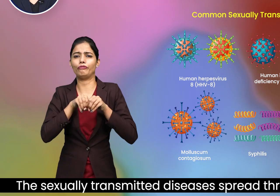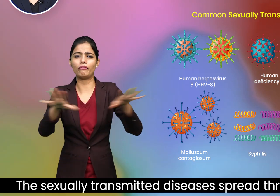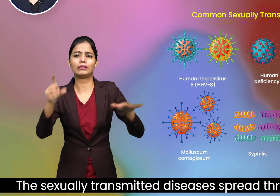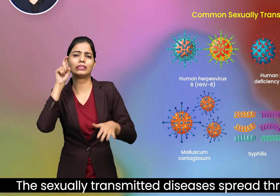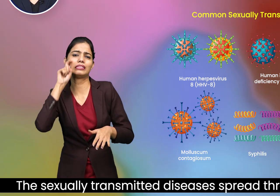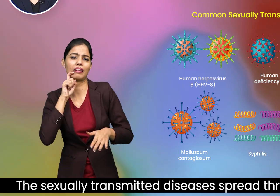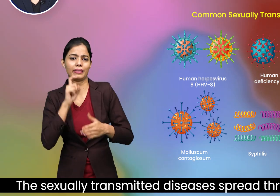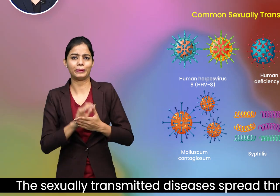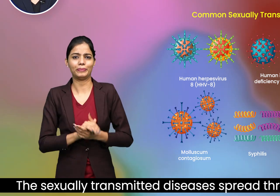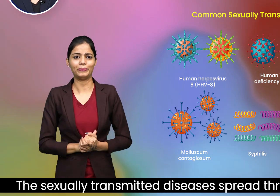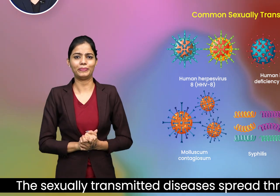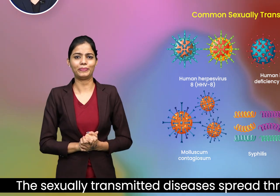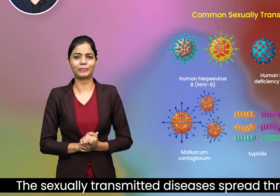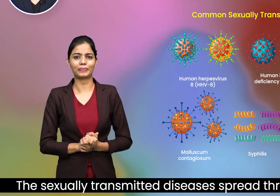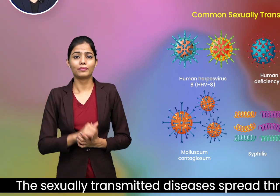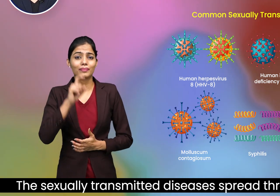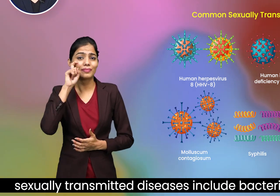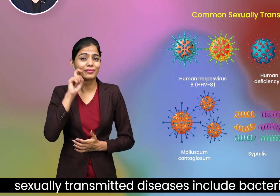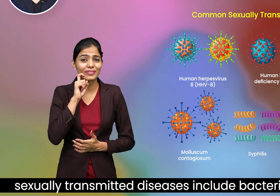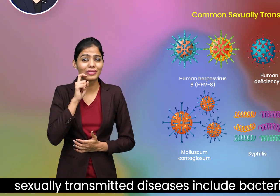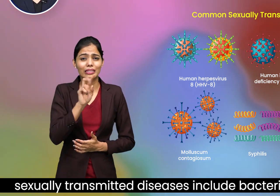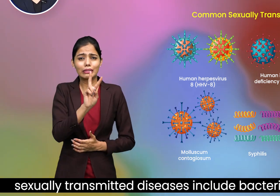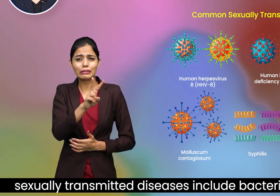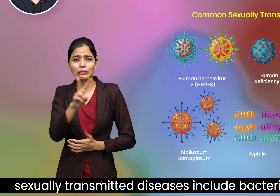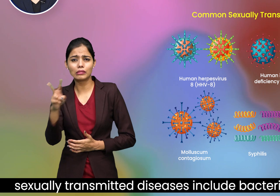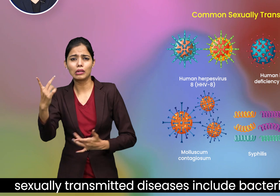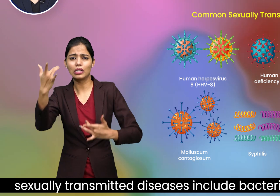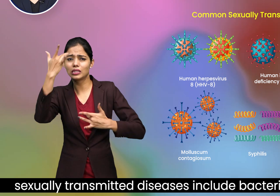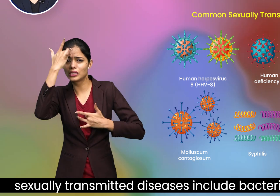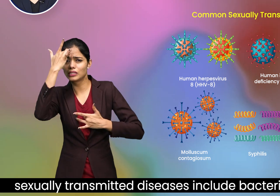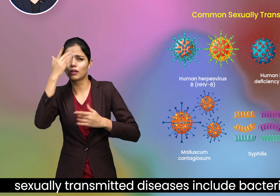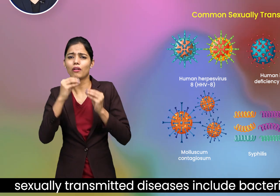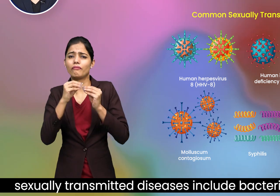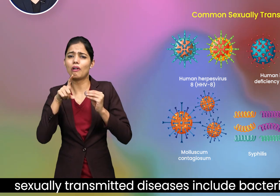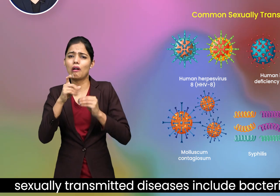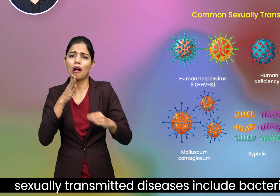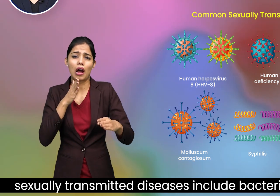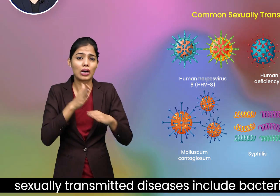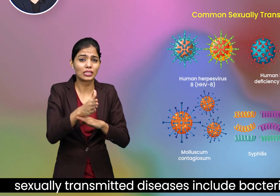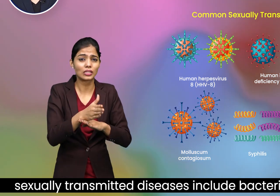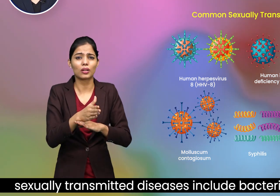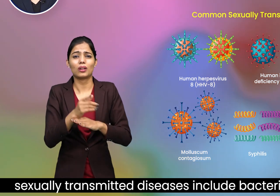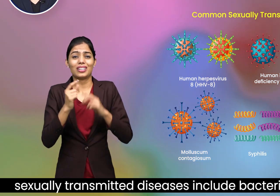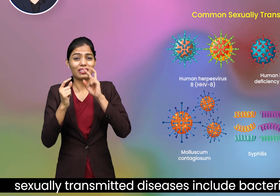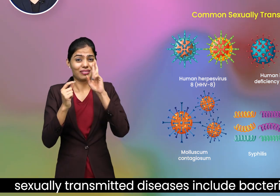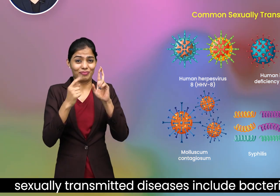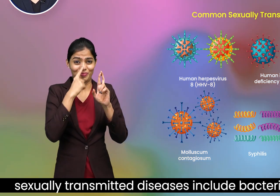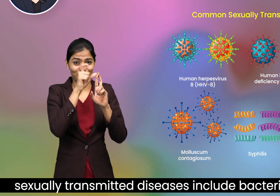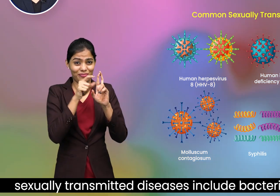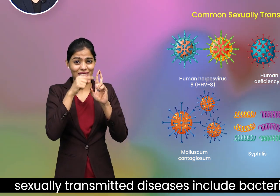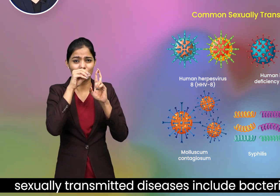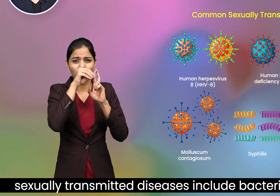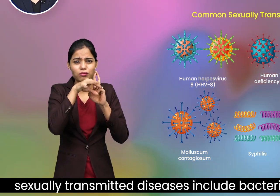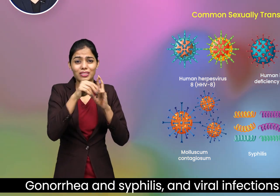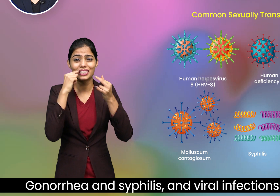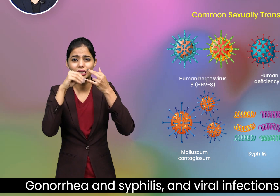spread through sexual contact. Sexually transmitted diseases include bacterial infections